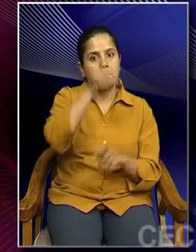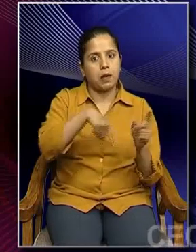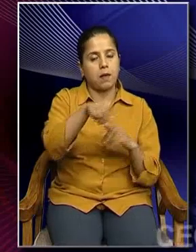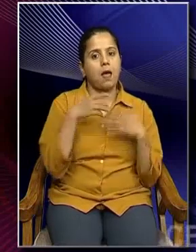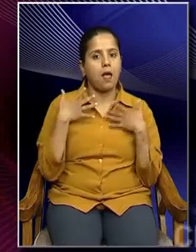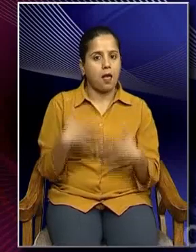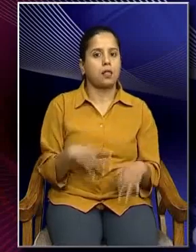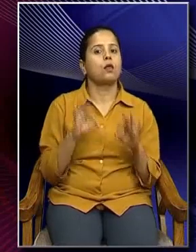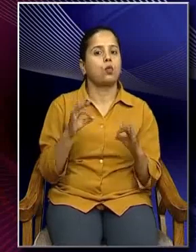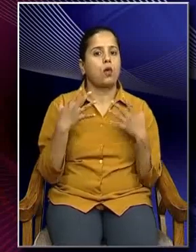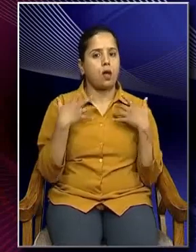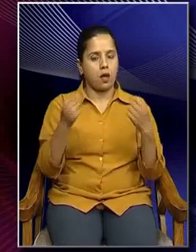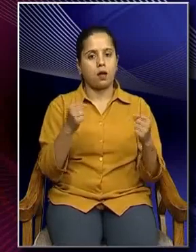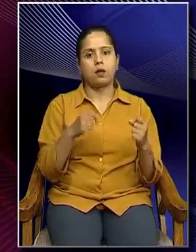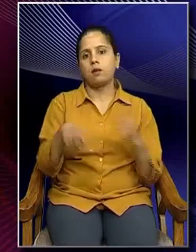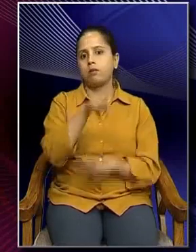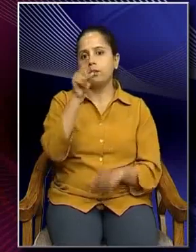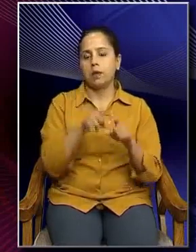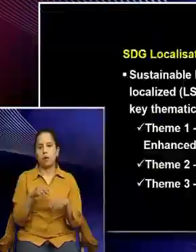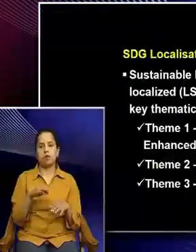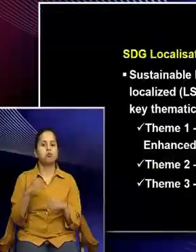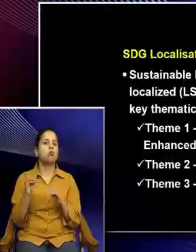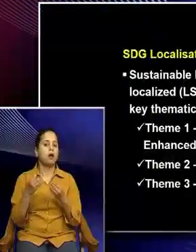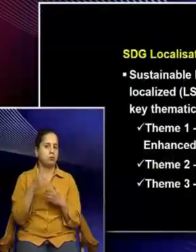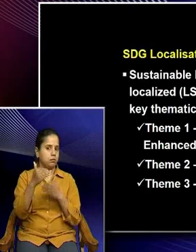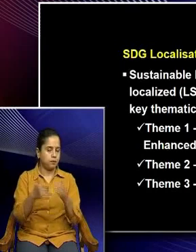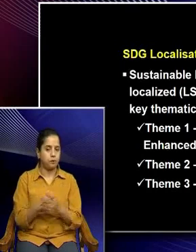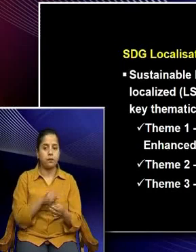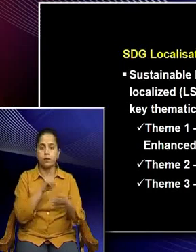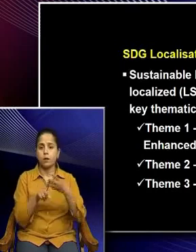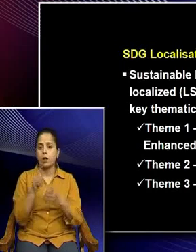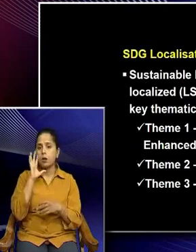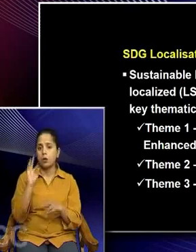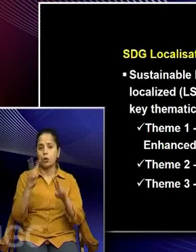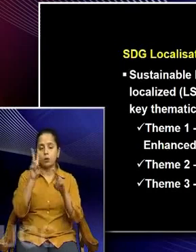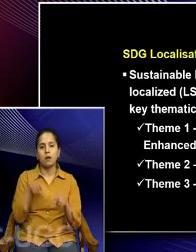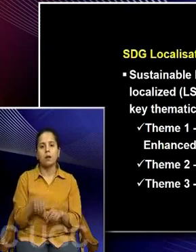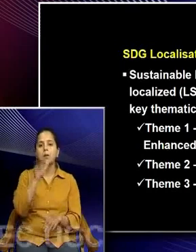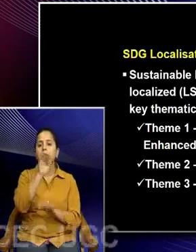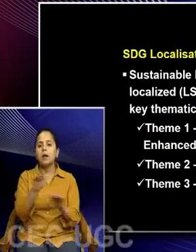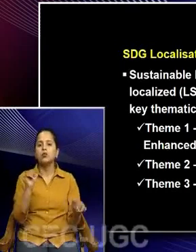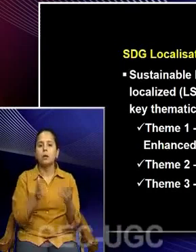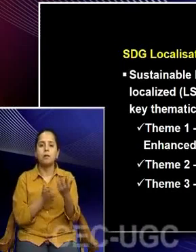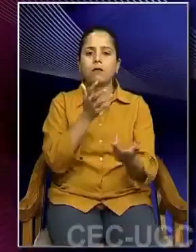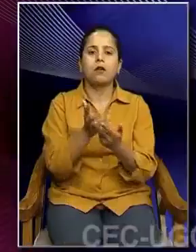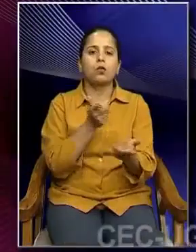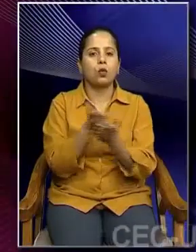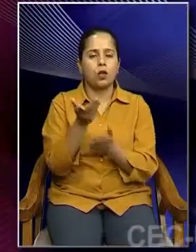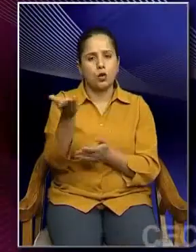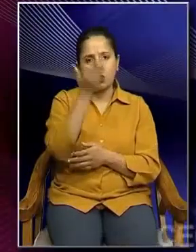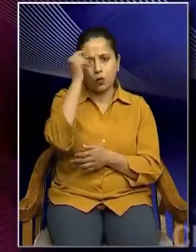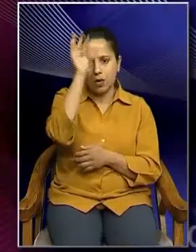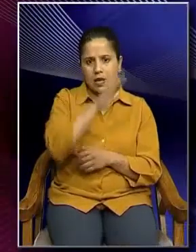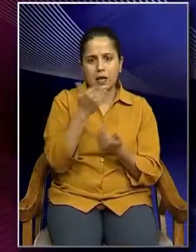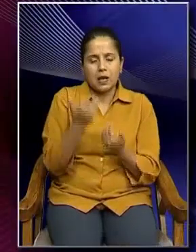and vibrant citizens. The third important theme is child friendly villages. We know that India is a very